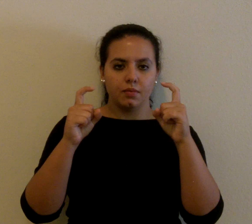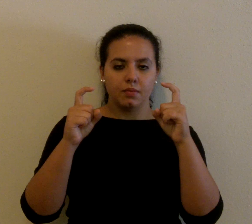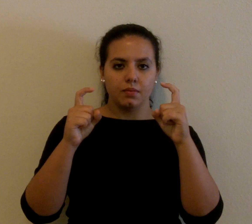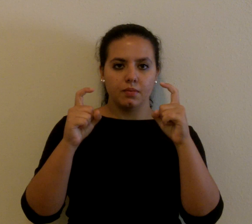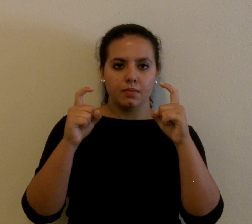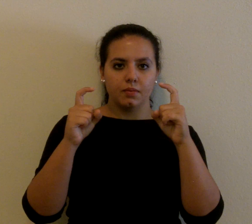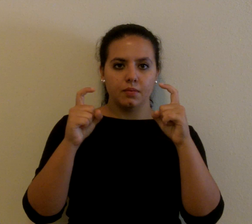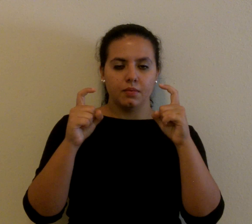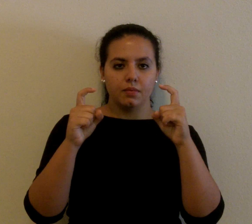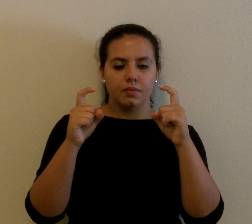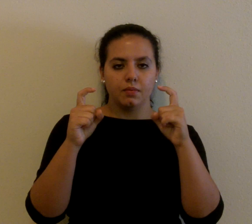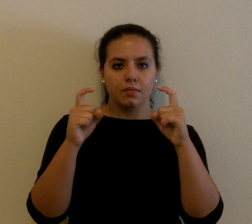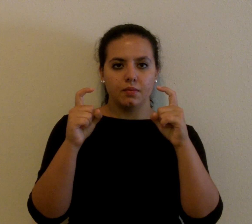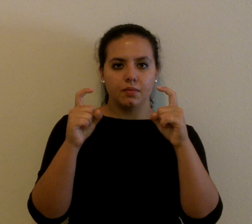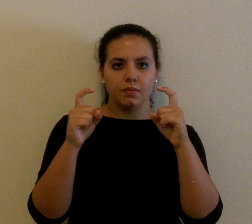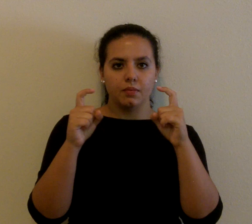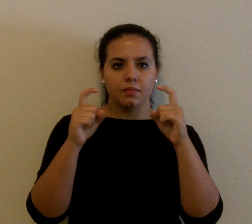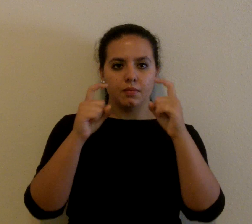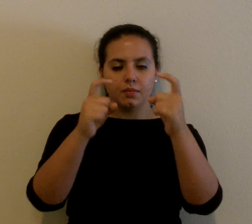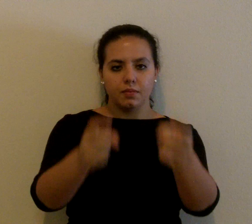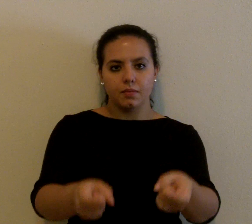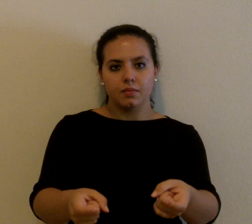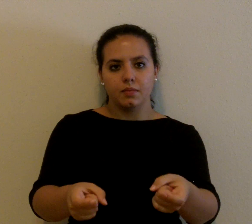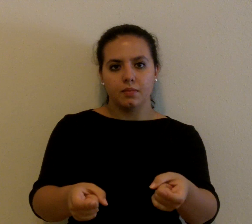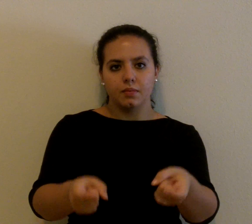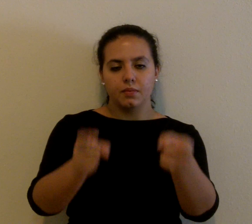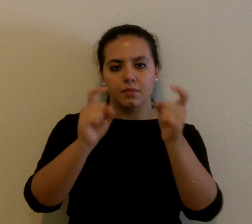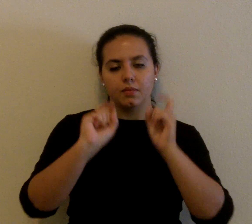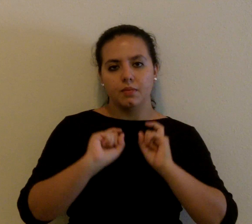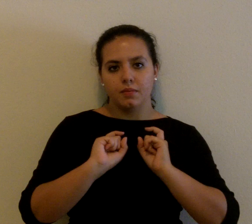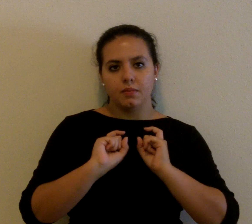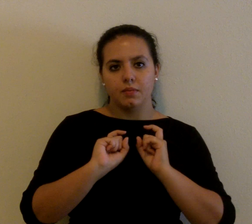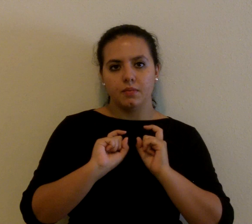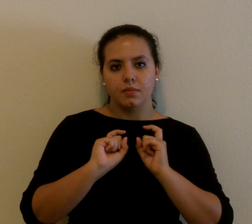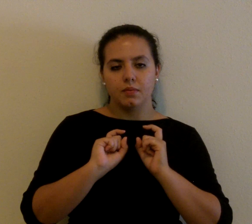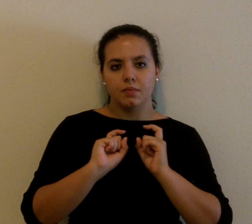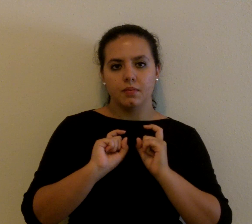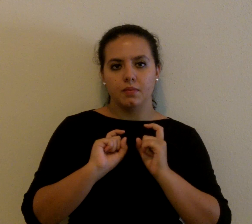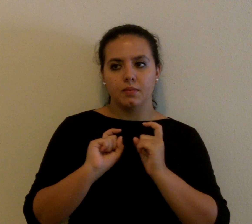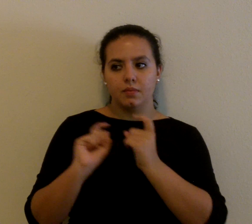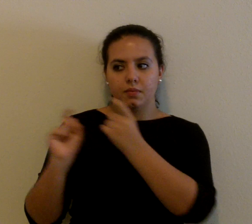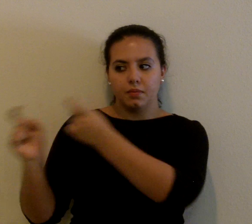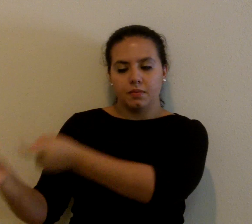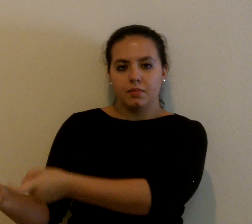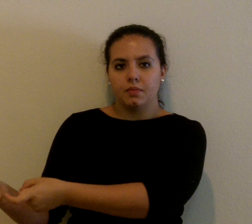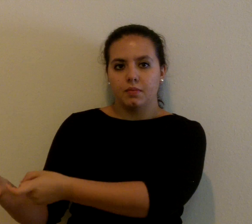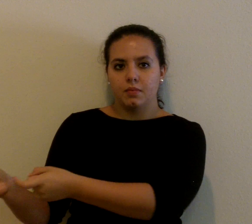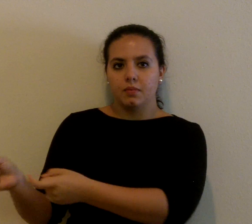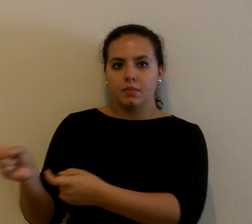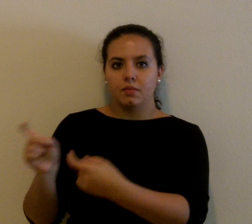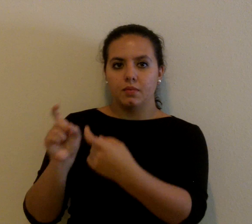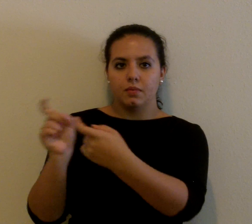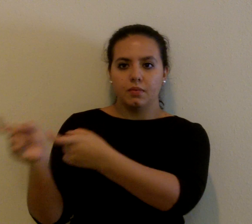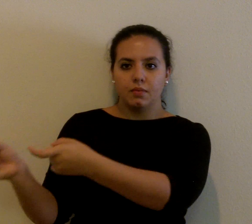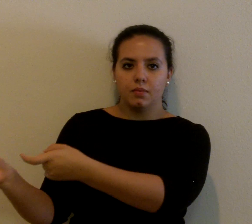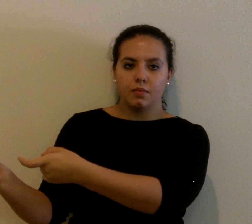X's, and I can give it to you. You can give it to me. I can give it to that person over there. They can give it to